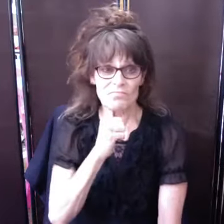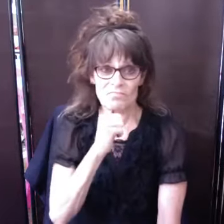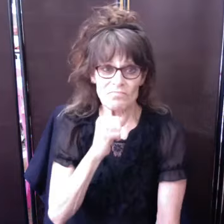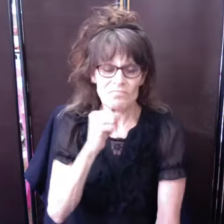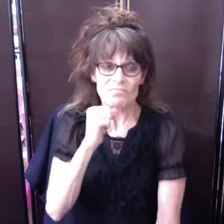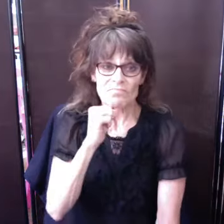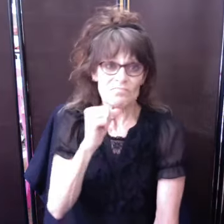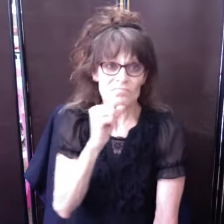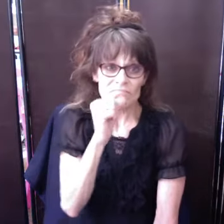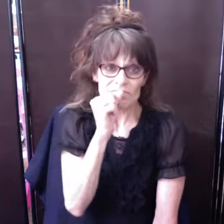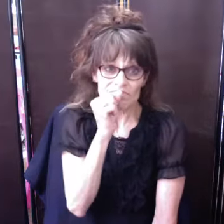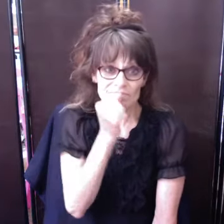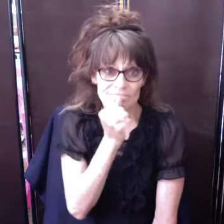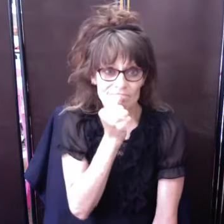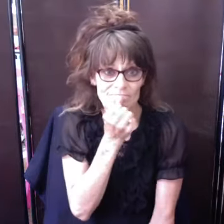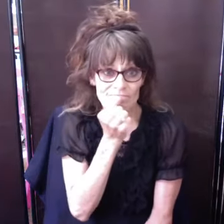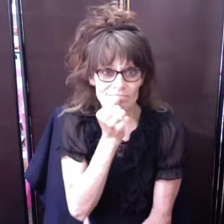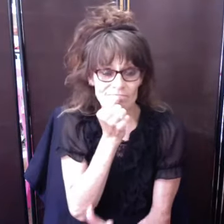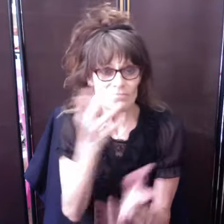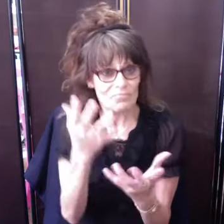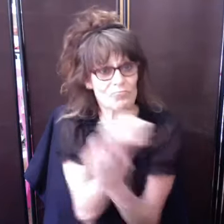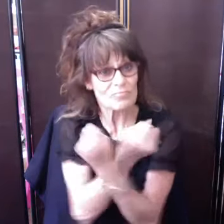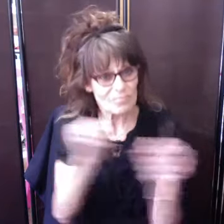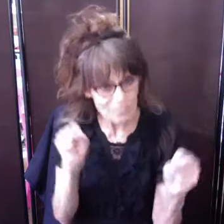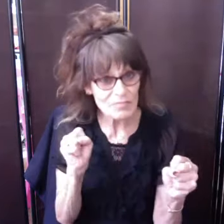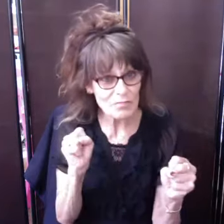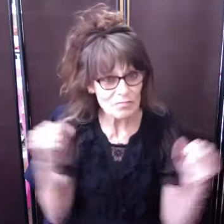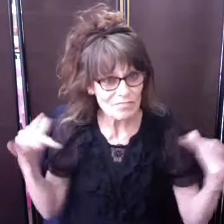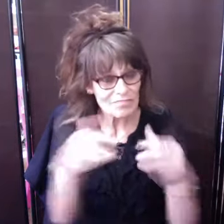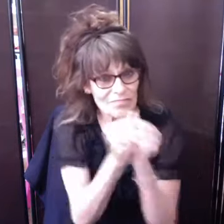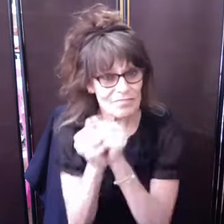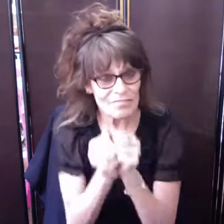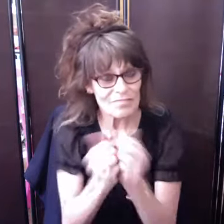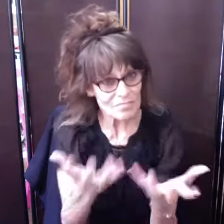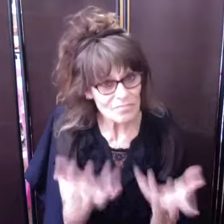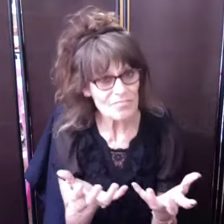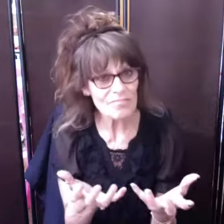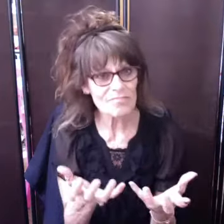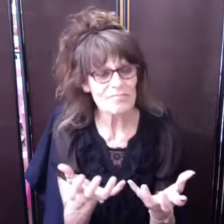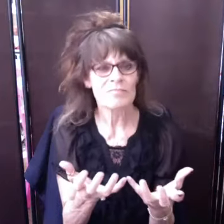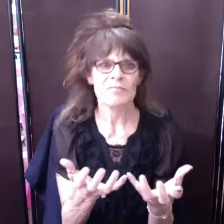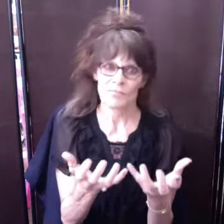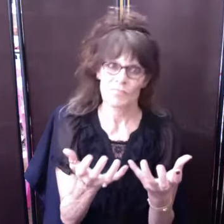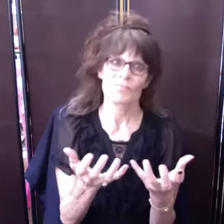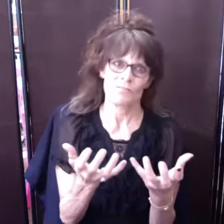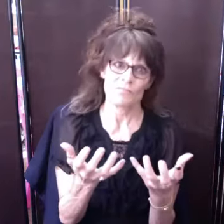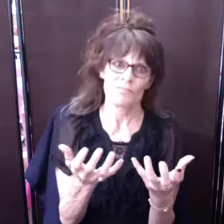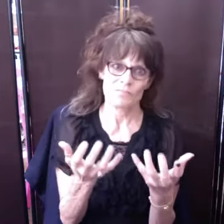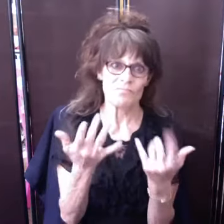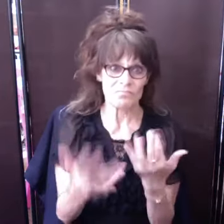gather together to communicate the message. But in the interim, haven't we been quick on our feet? How phenomenal has